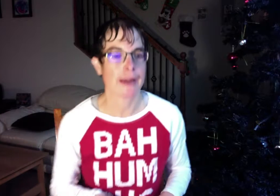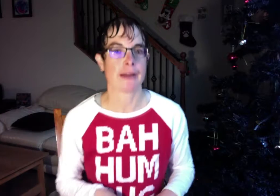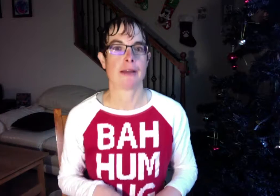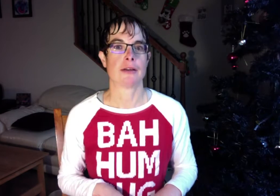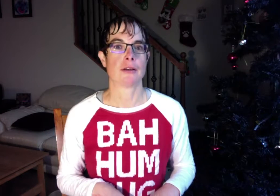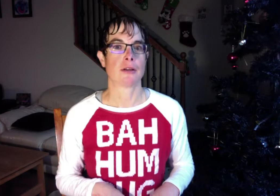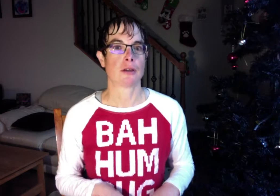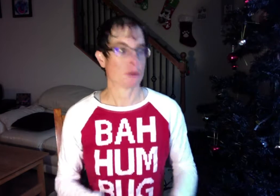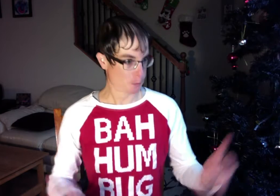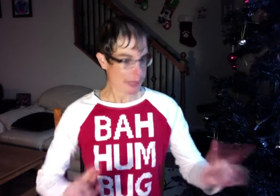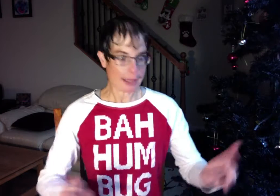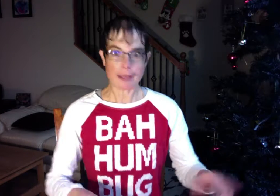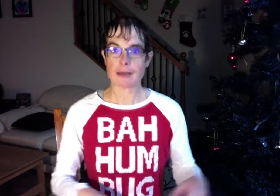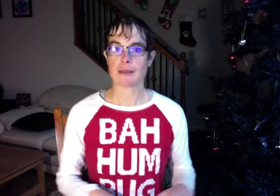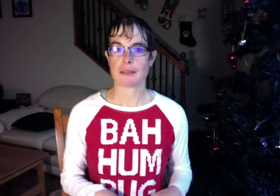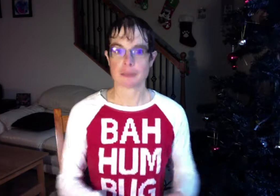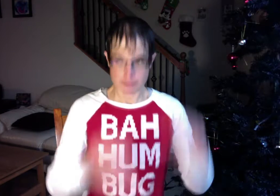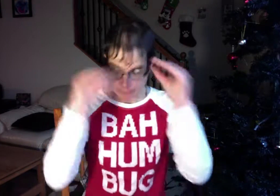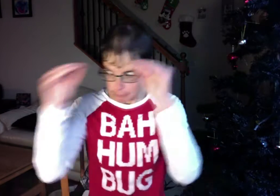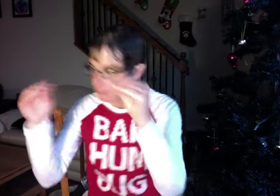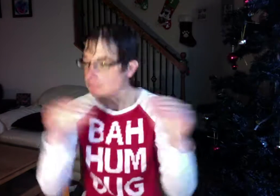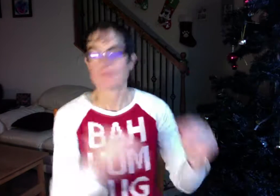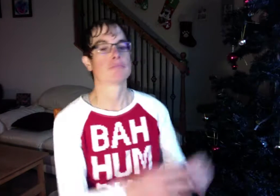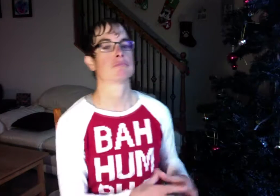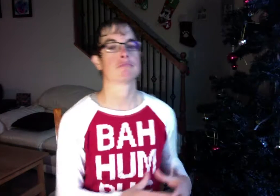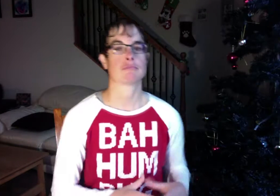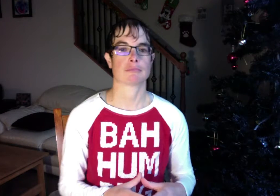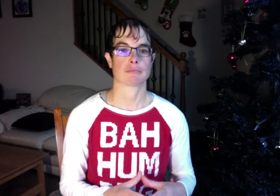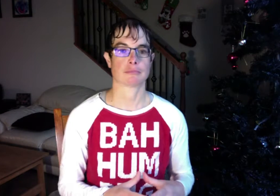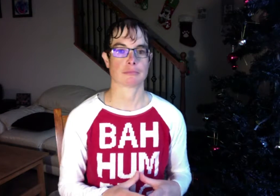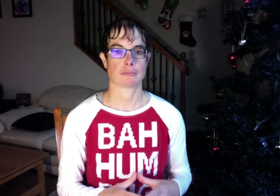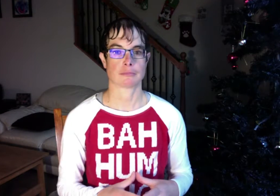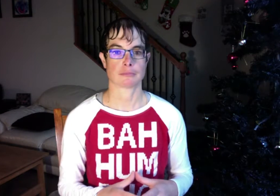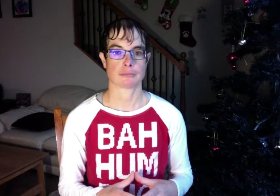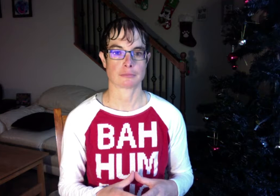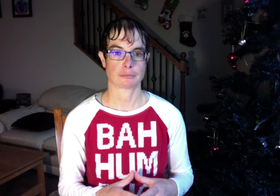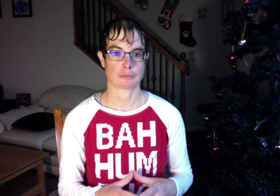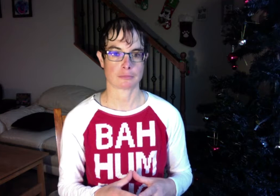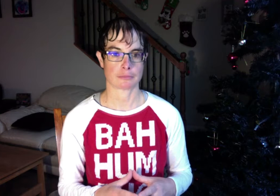Jelly. Teach. Okay. Some people